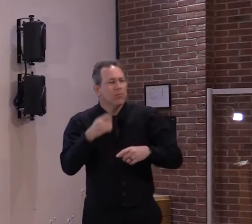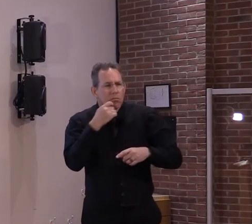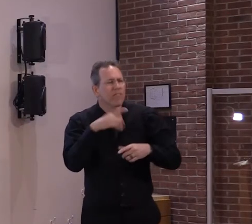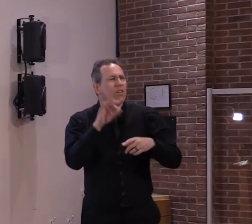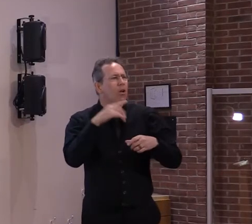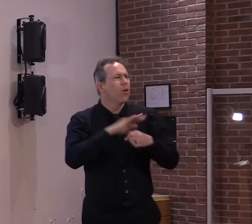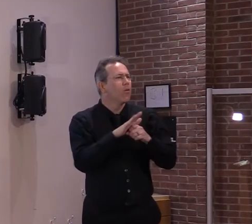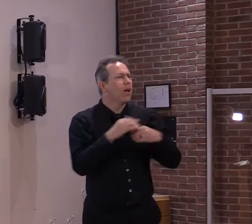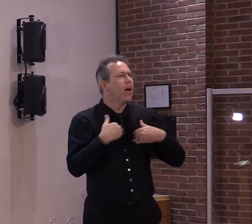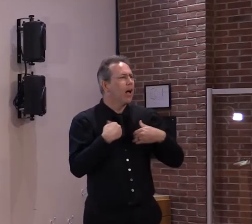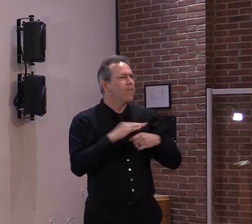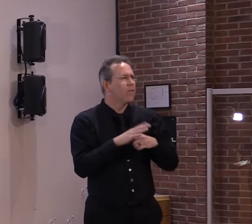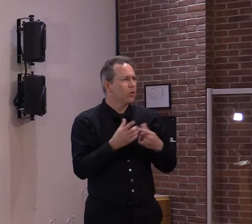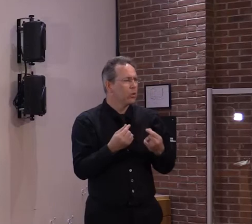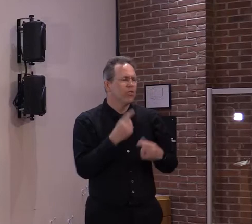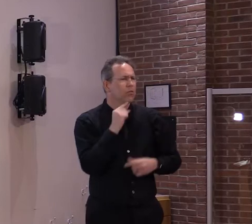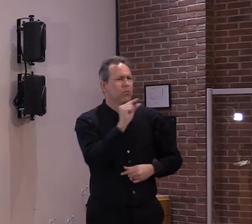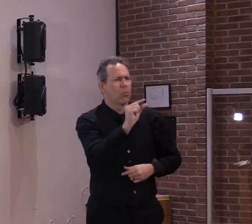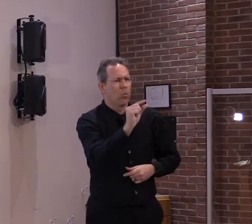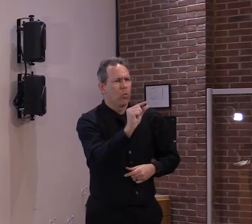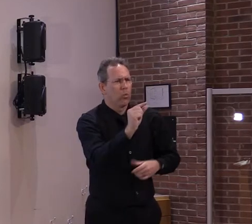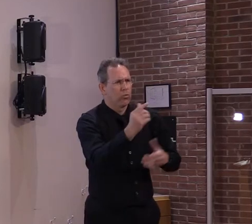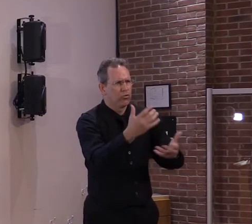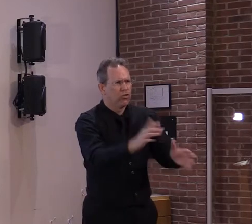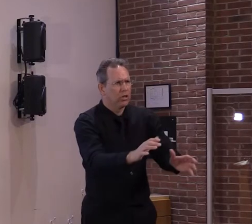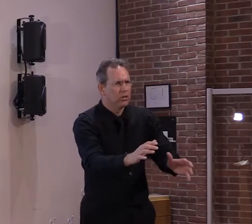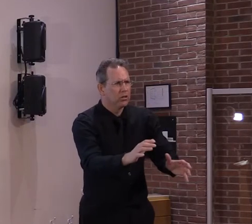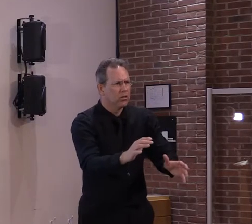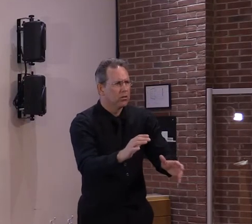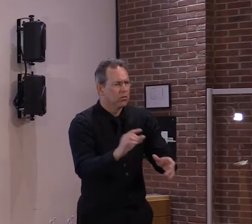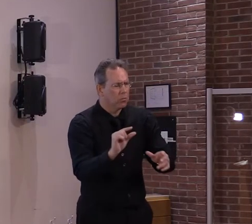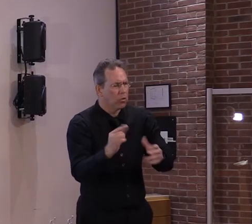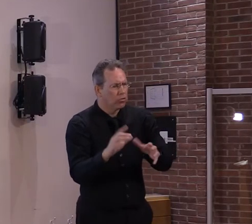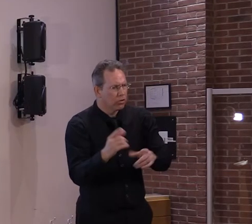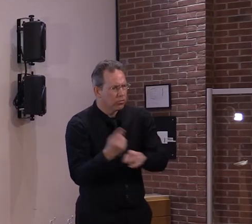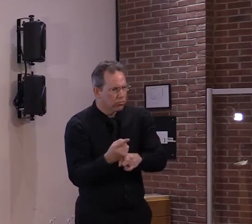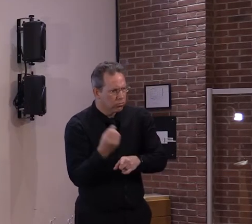The numbers of those are very small right now, and I hope they remain that way.